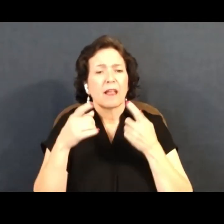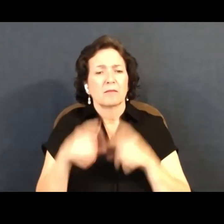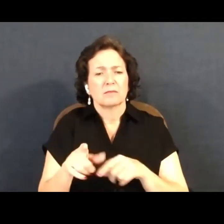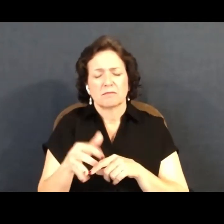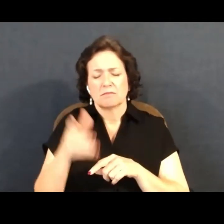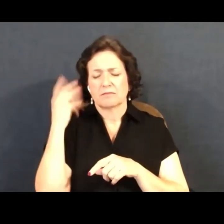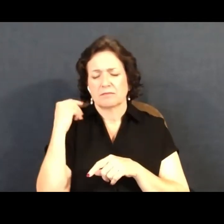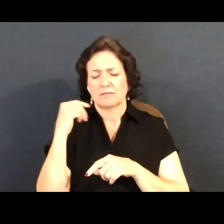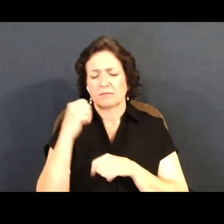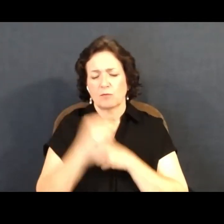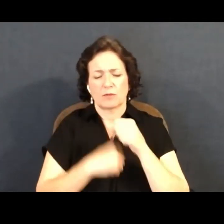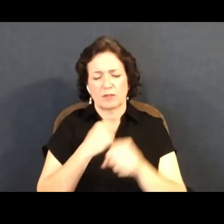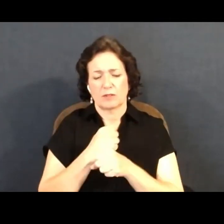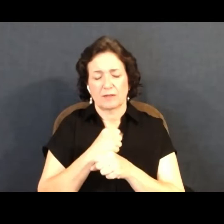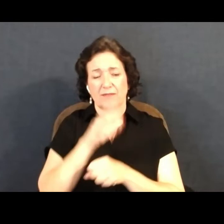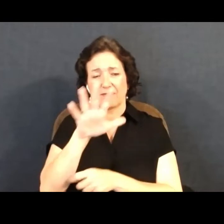547,